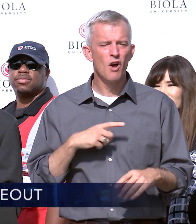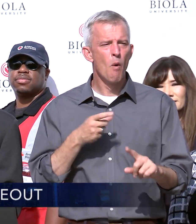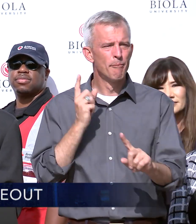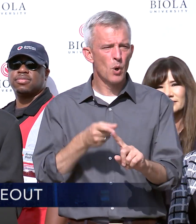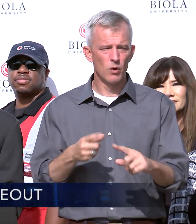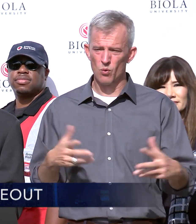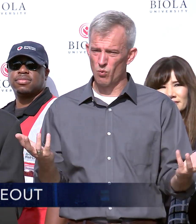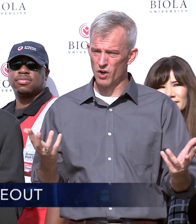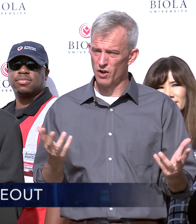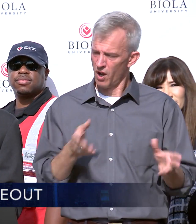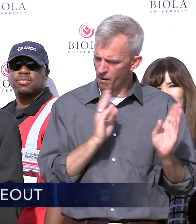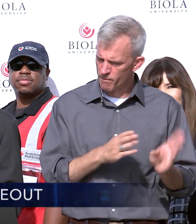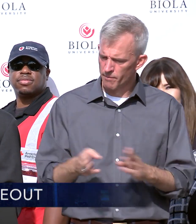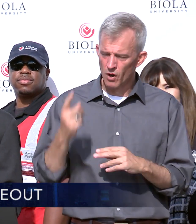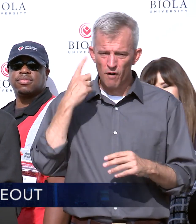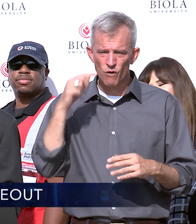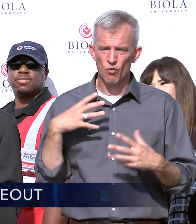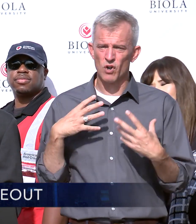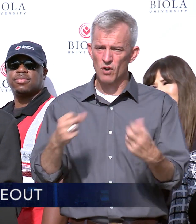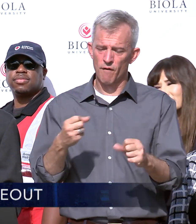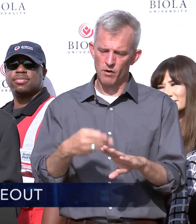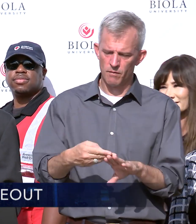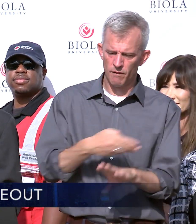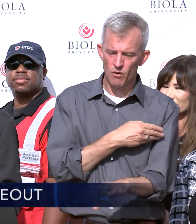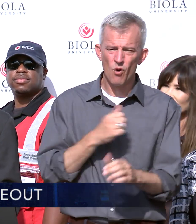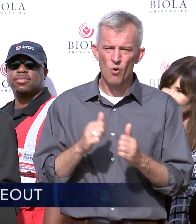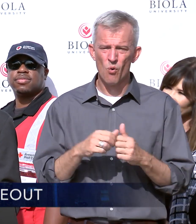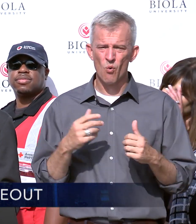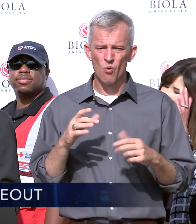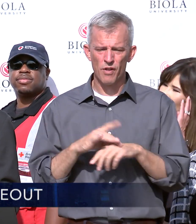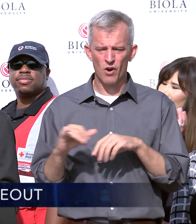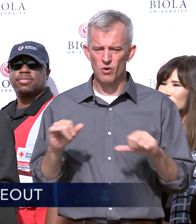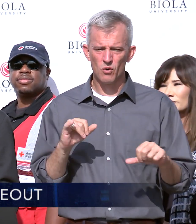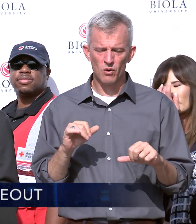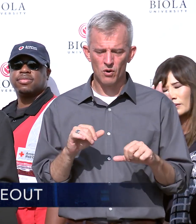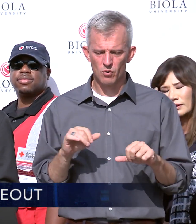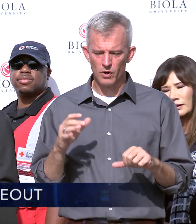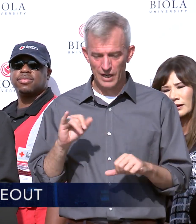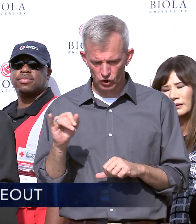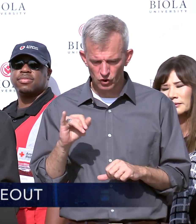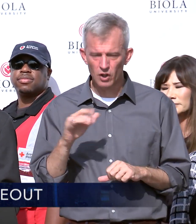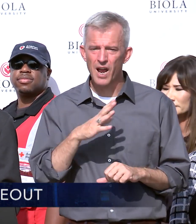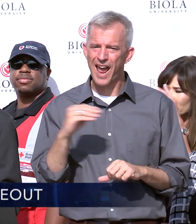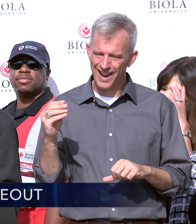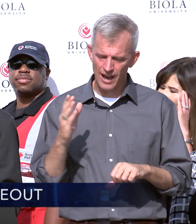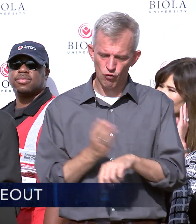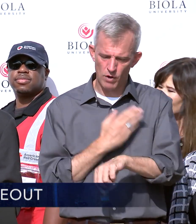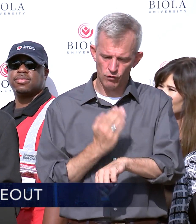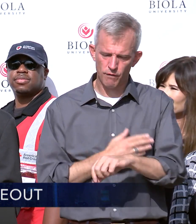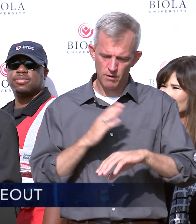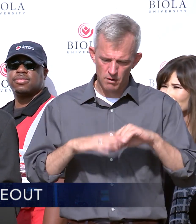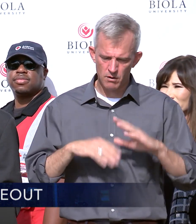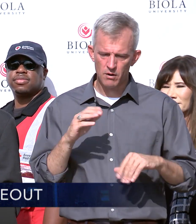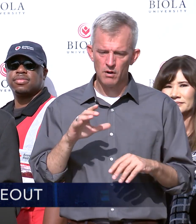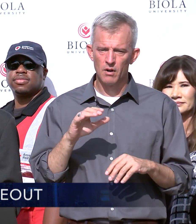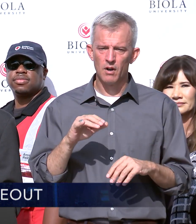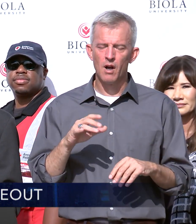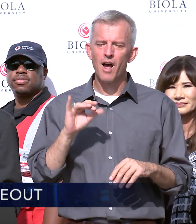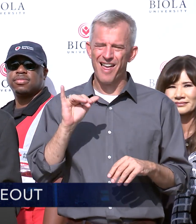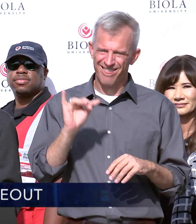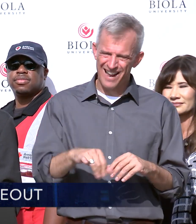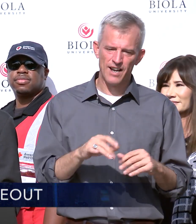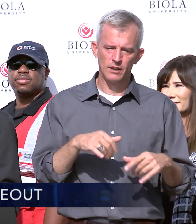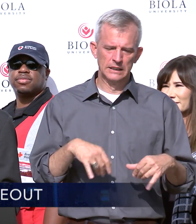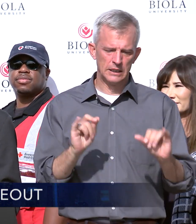to prepare for recovery in advance with earthquake insurance and retrofitting if necessary than would be the cost